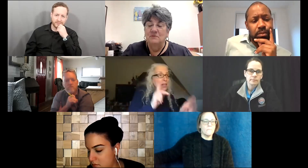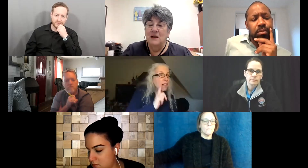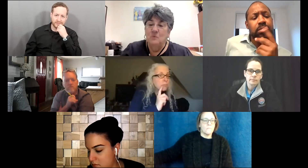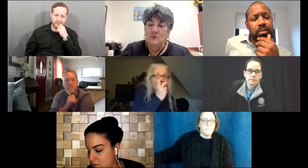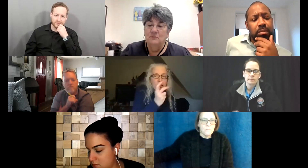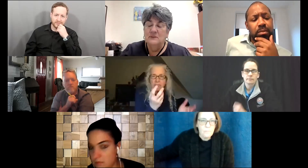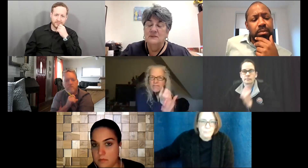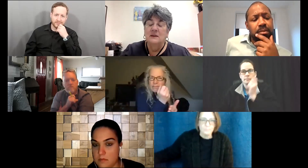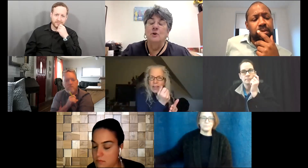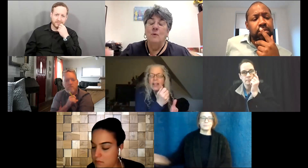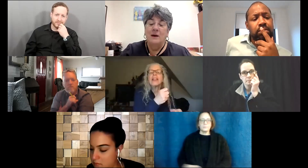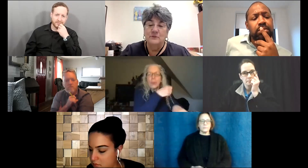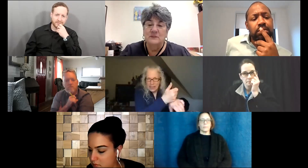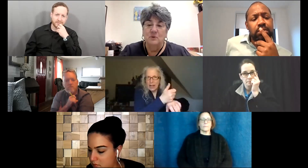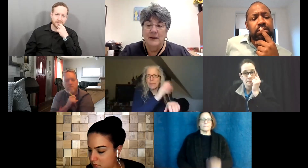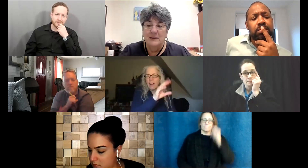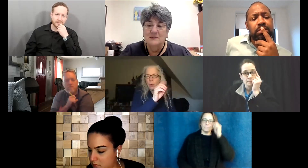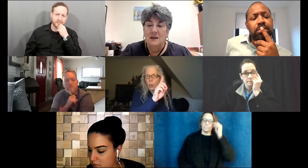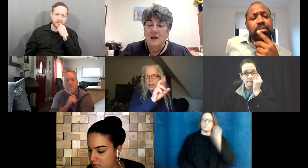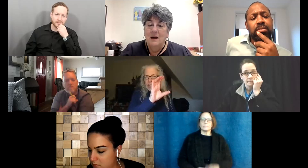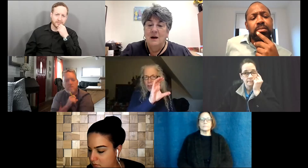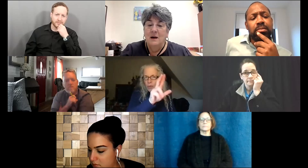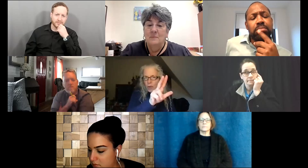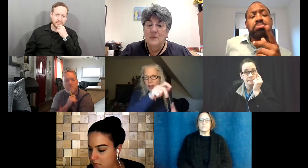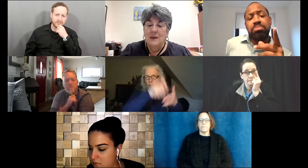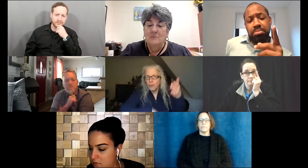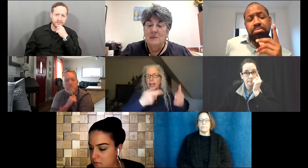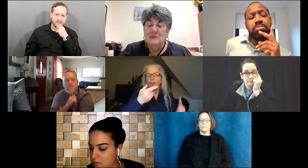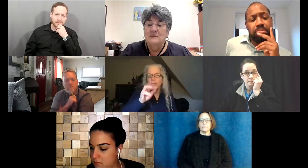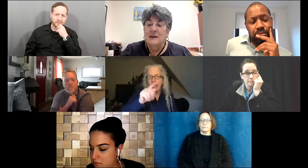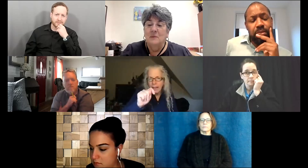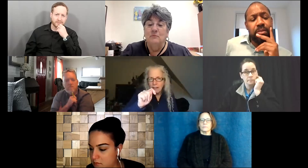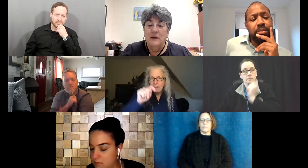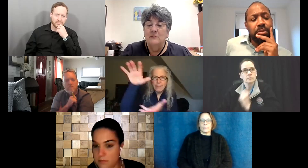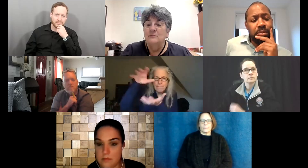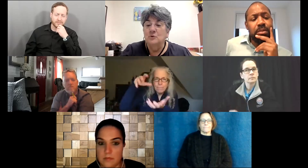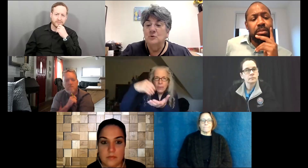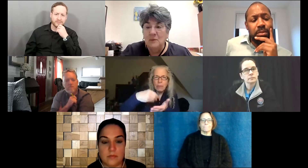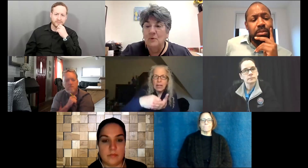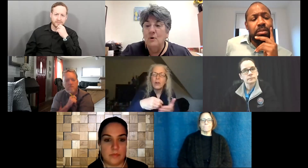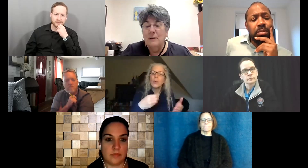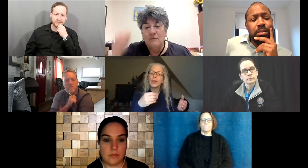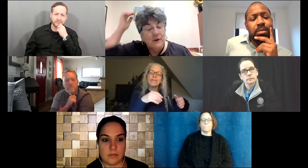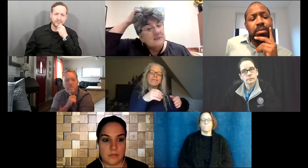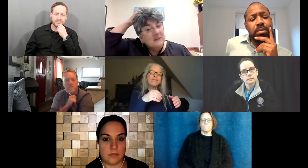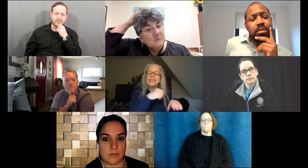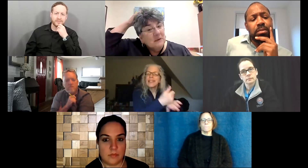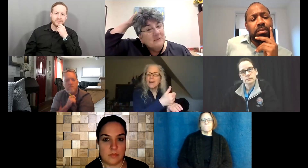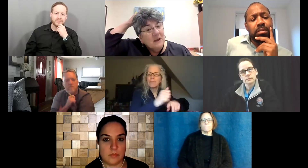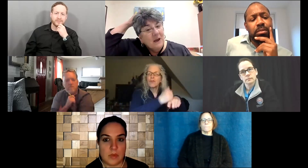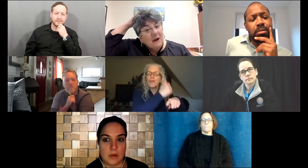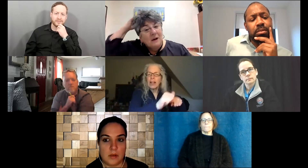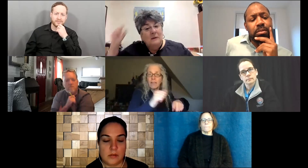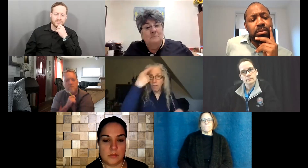up a 5013C and go after some grants, and maybe set up a regular training program for